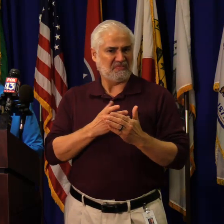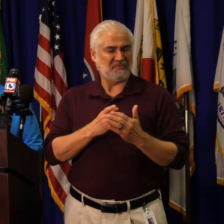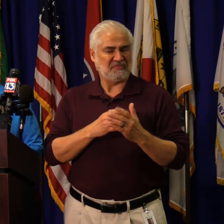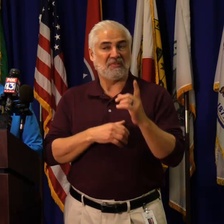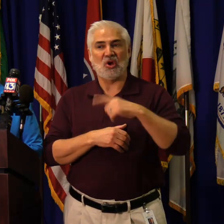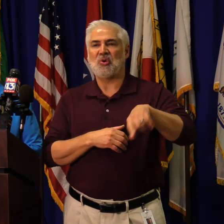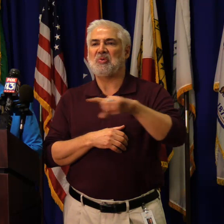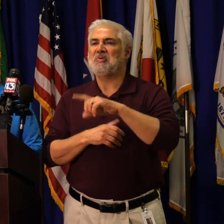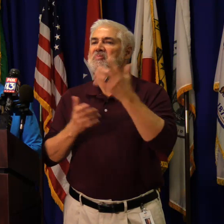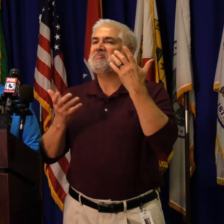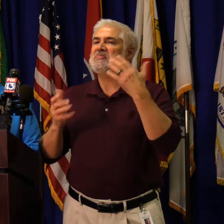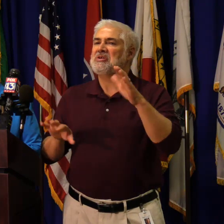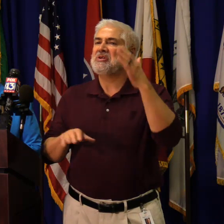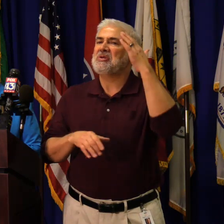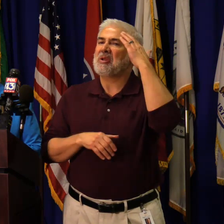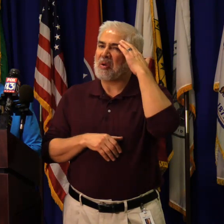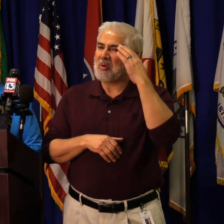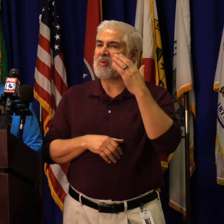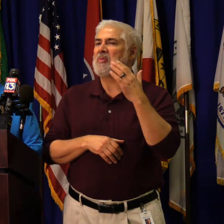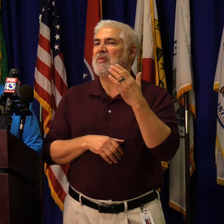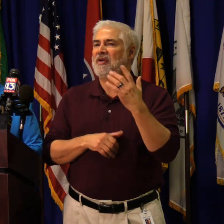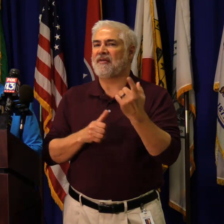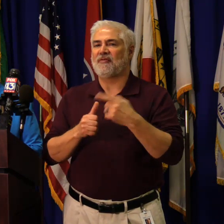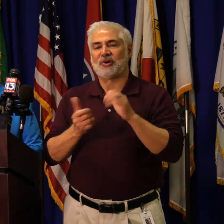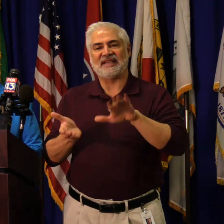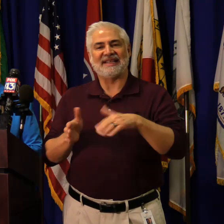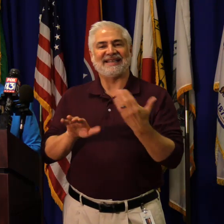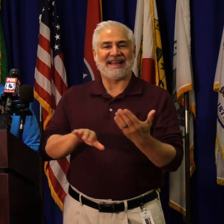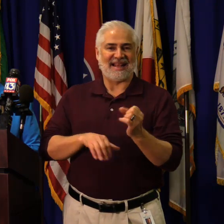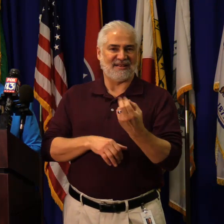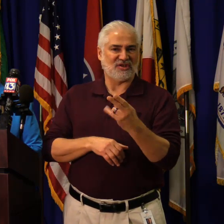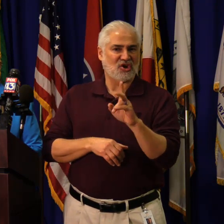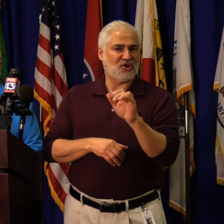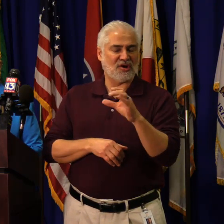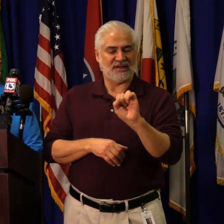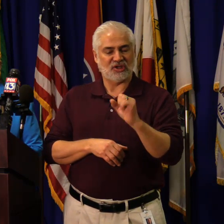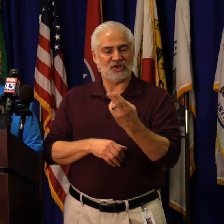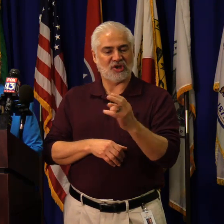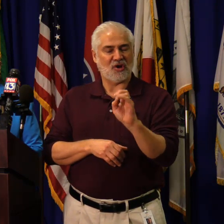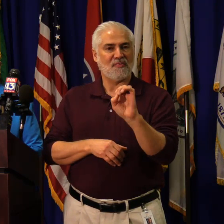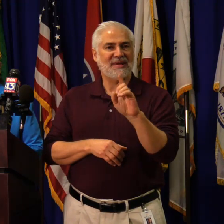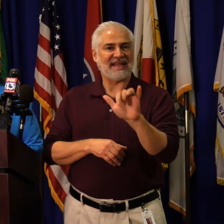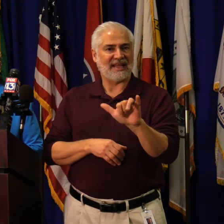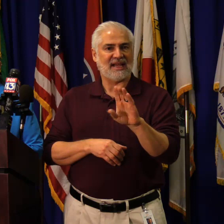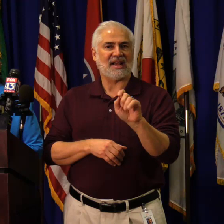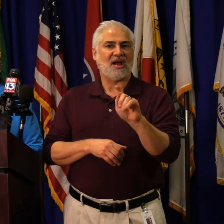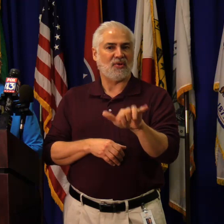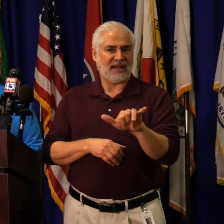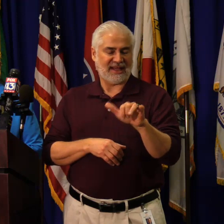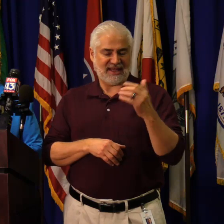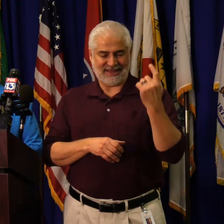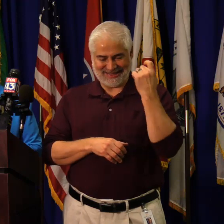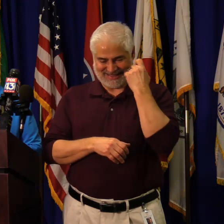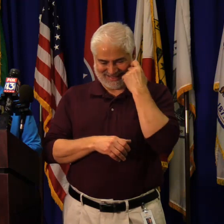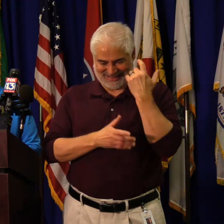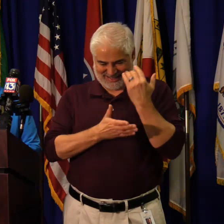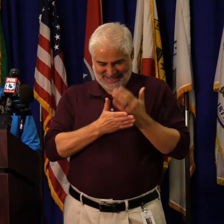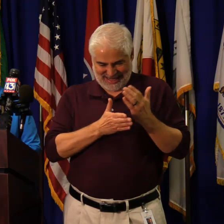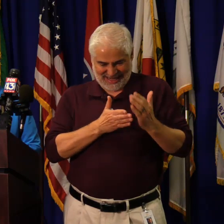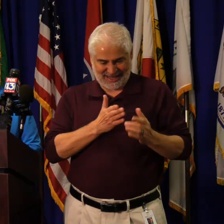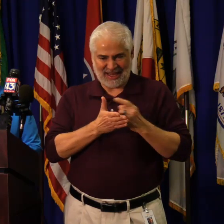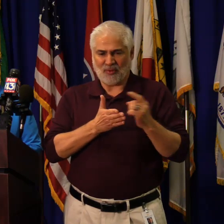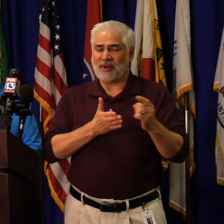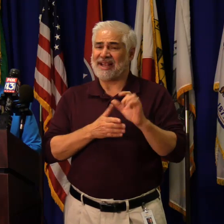you are already aware that we experienced our first death in Shelby County towards the end of last week. Any death is a